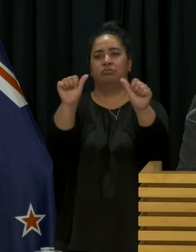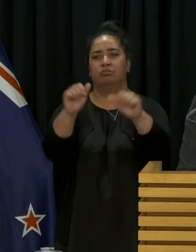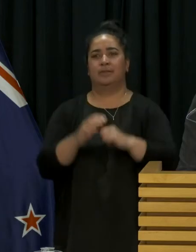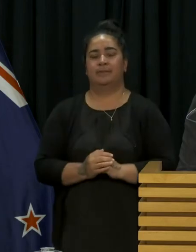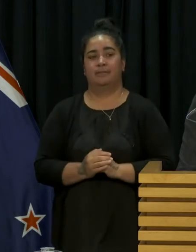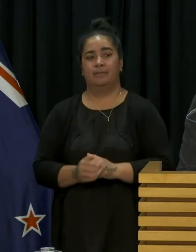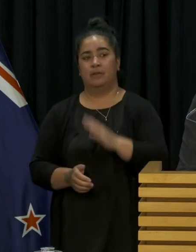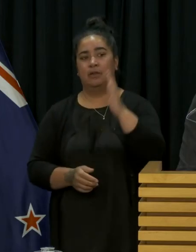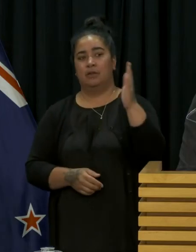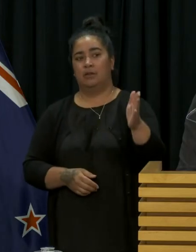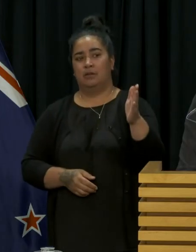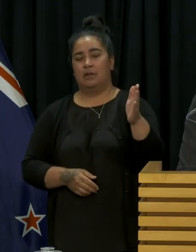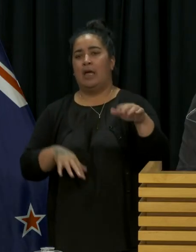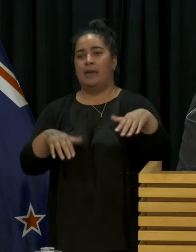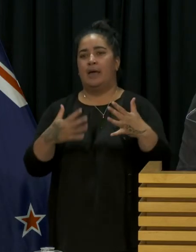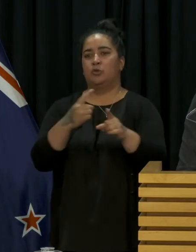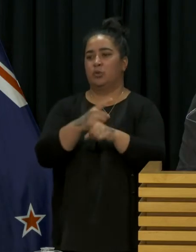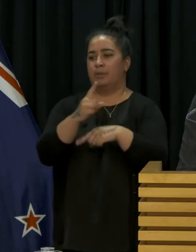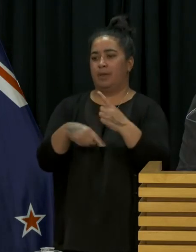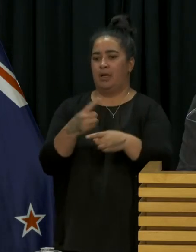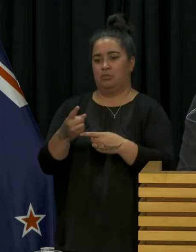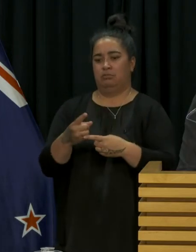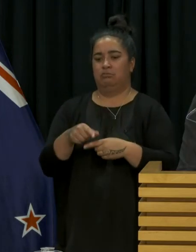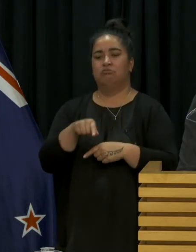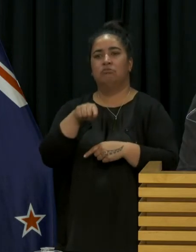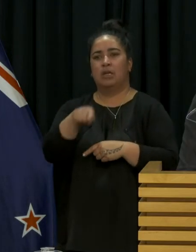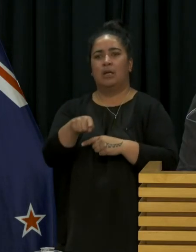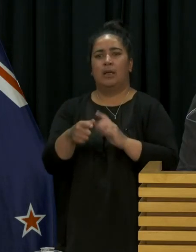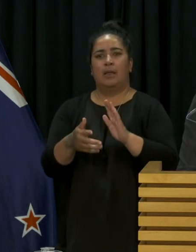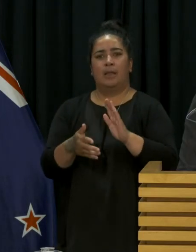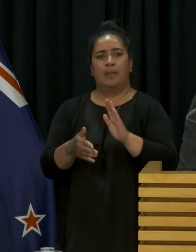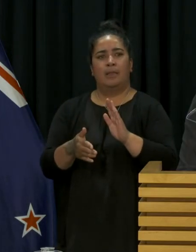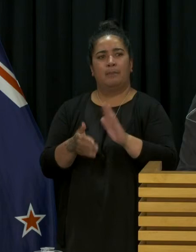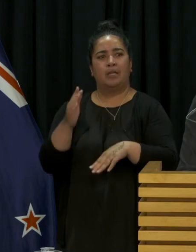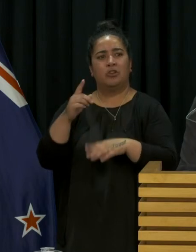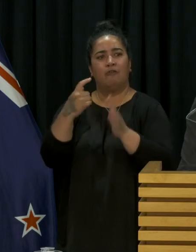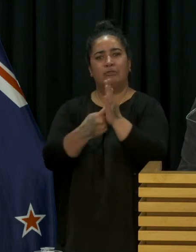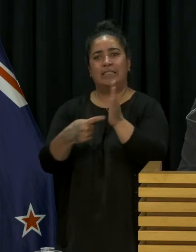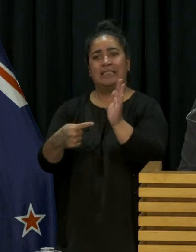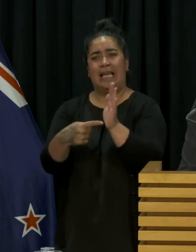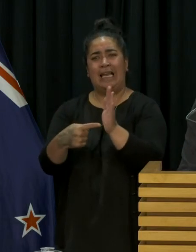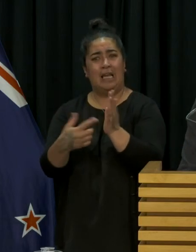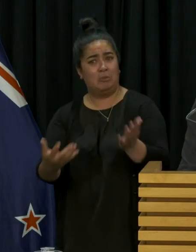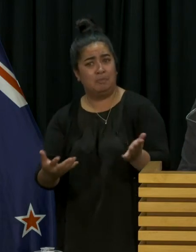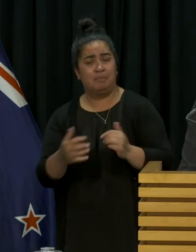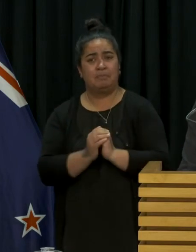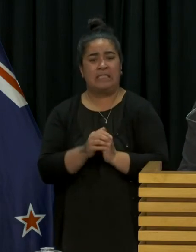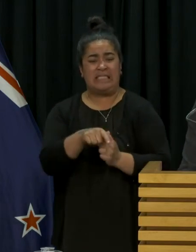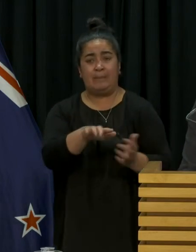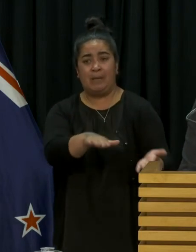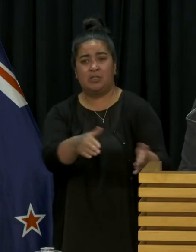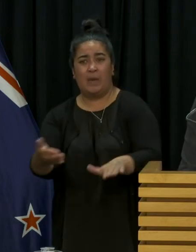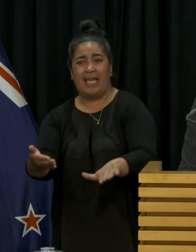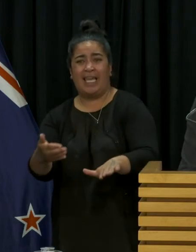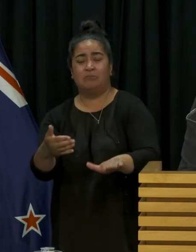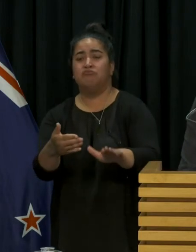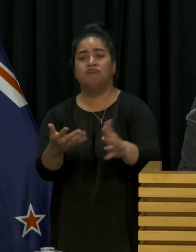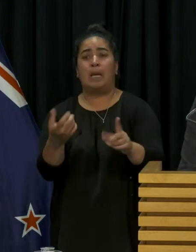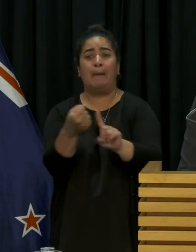to the passing of Rudy Taylor, what impact did he have on the Labour Party? I was very saddened to hear about the passing